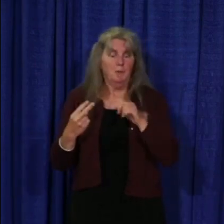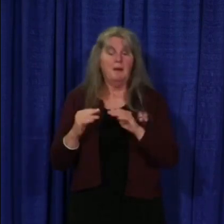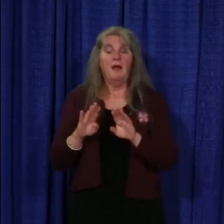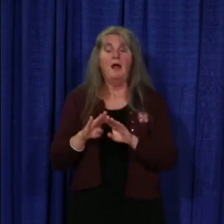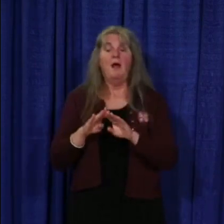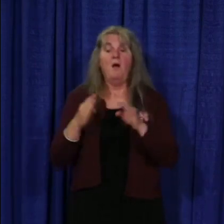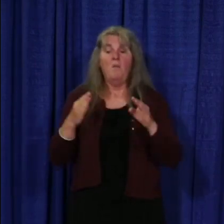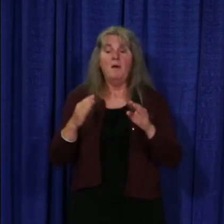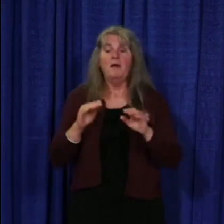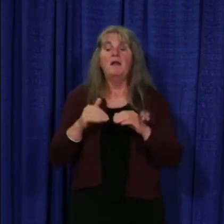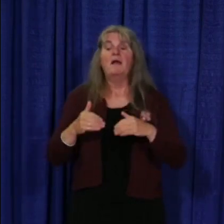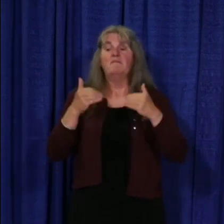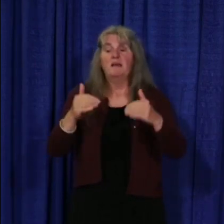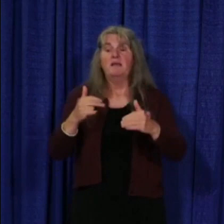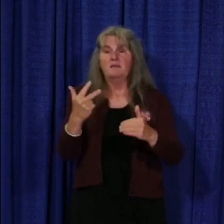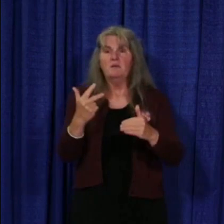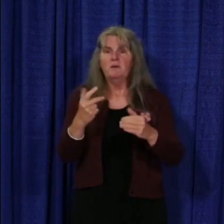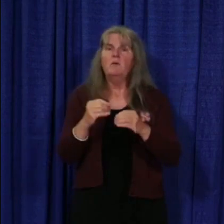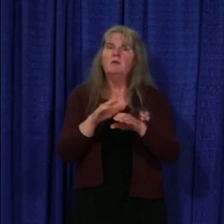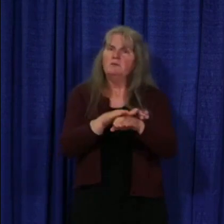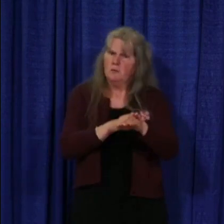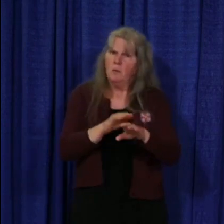slowly and progress slowly.